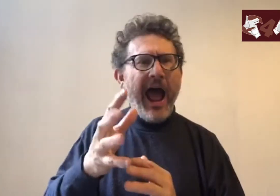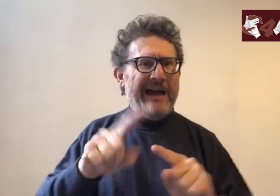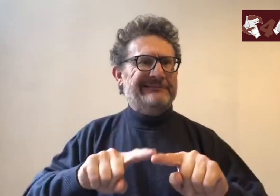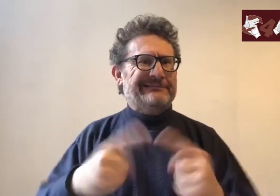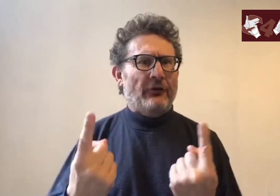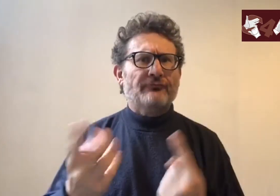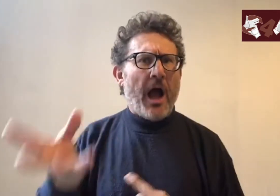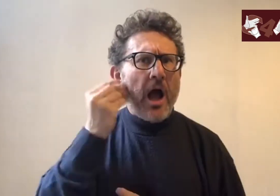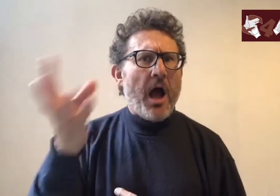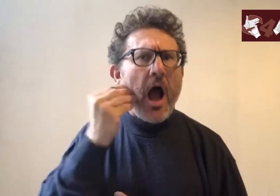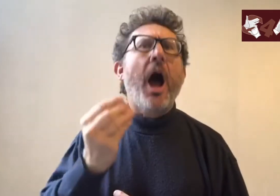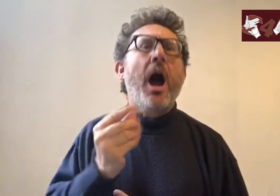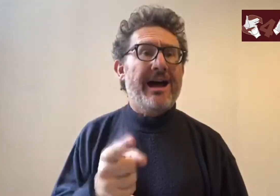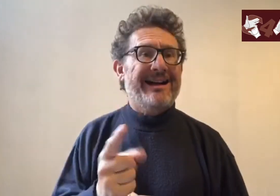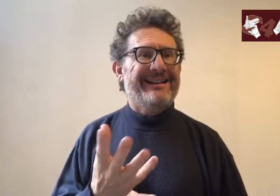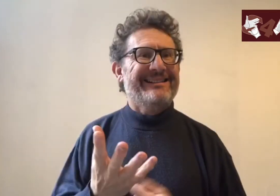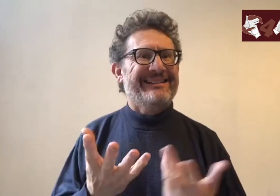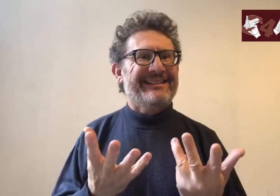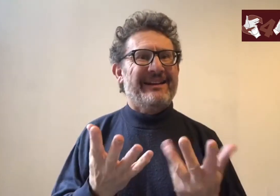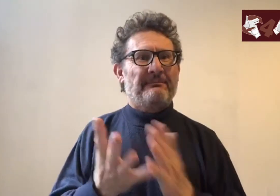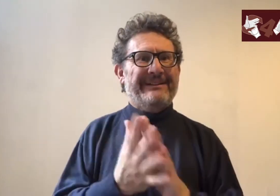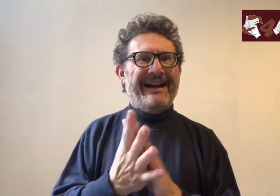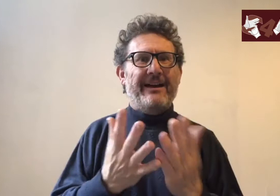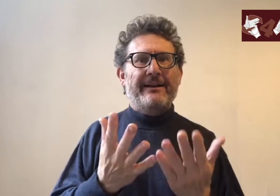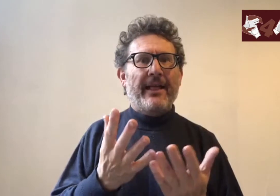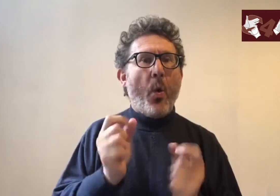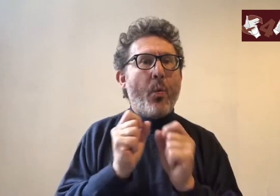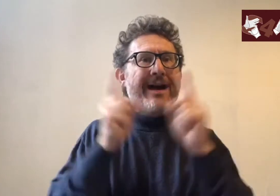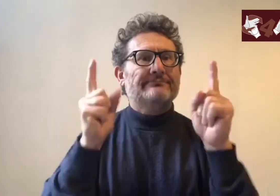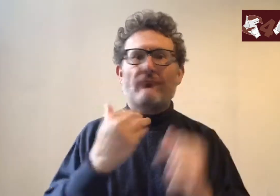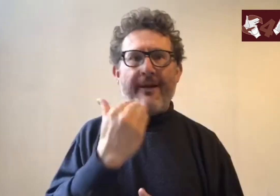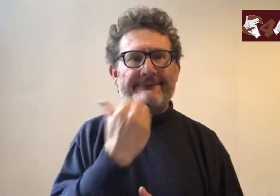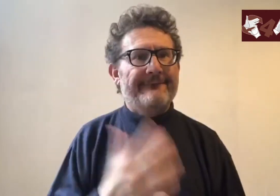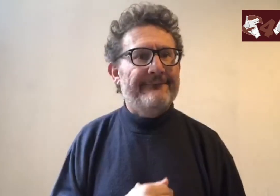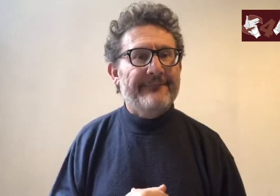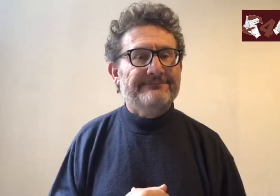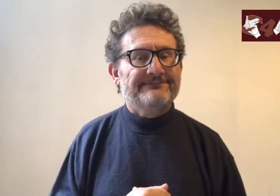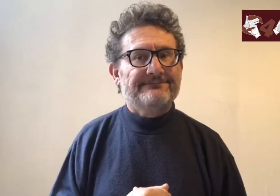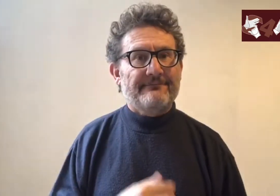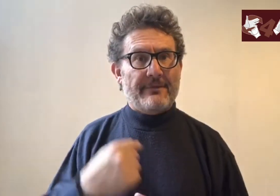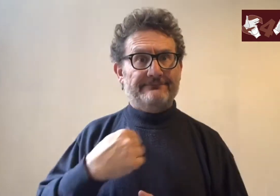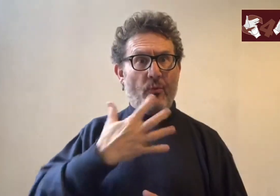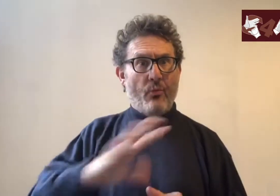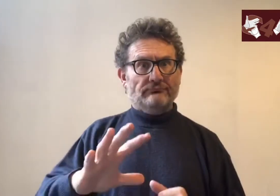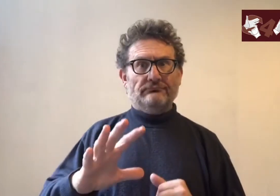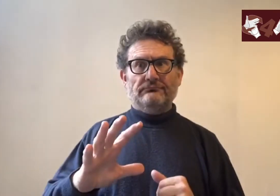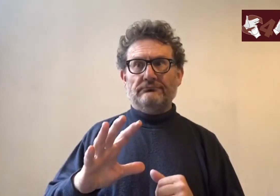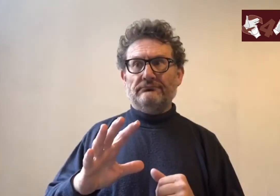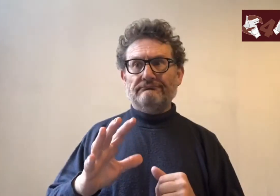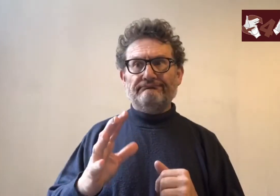sends them back to me. So it's very different from sign language. So there's still not the awareness